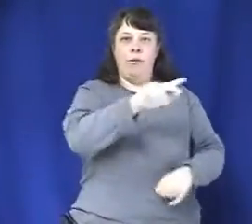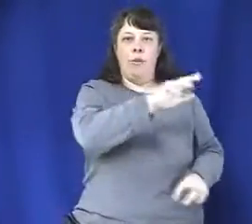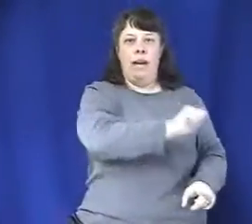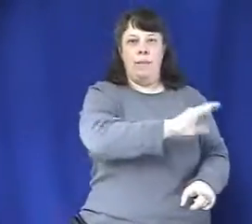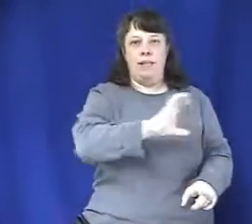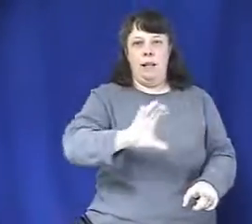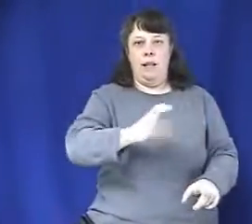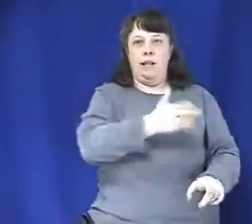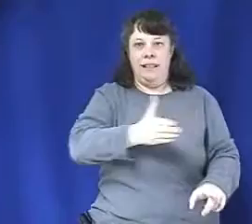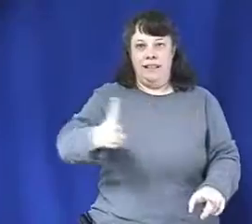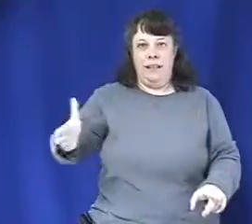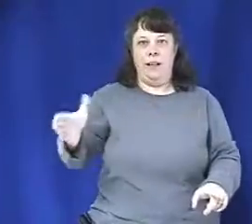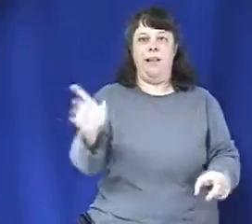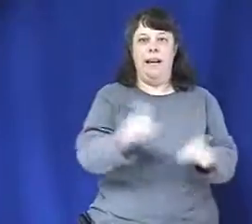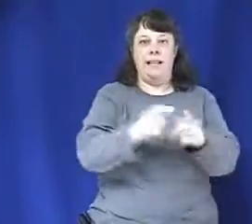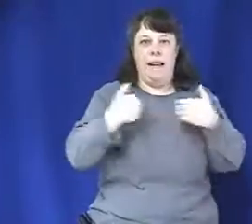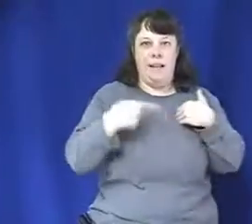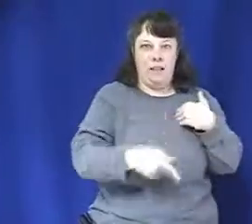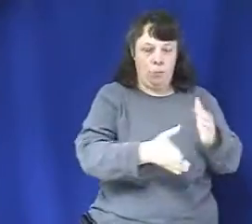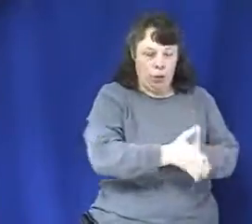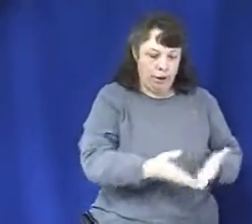through the ABC listing as it has in the book.